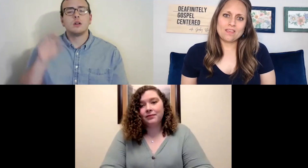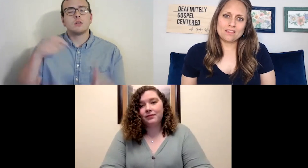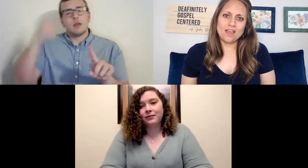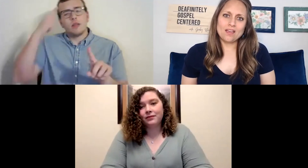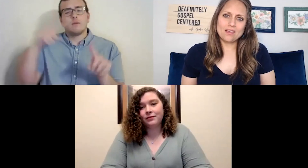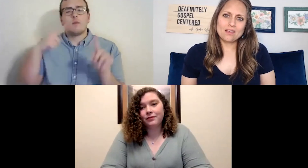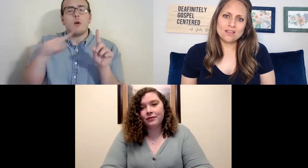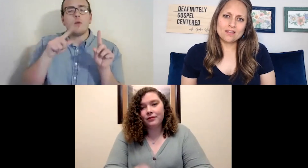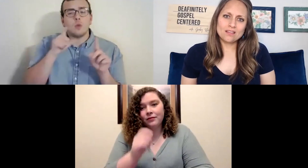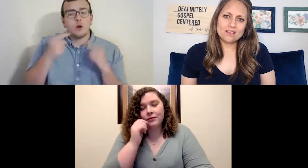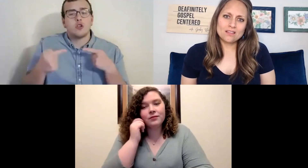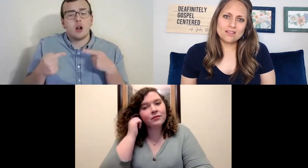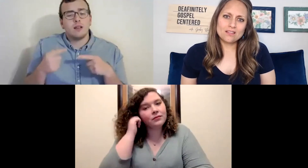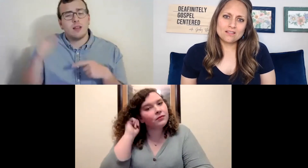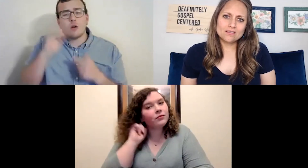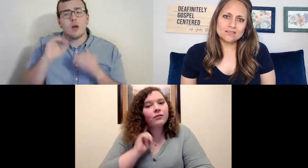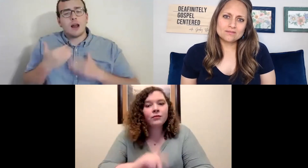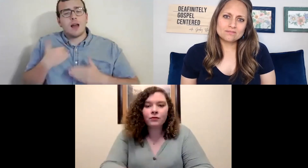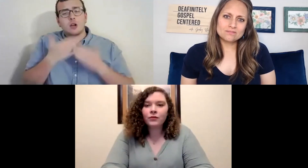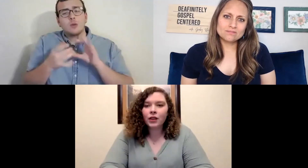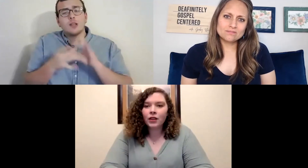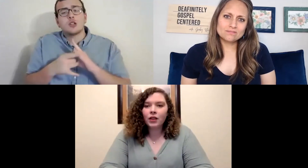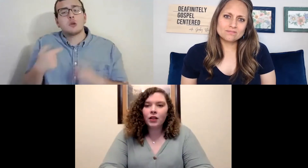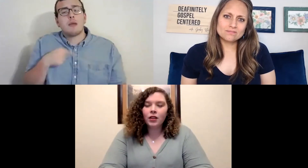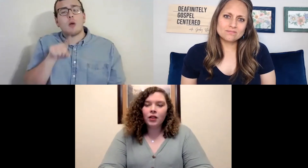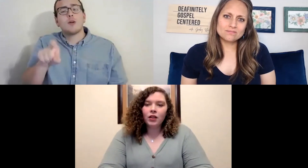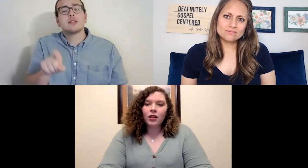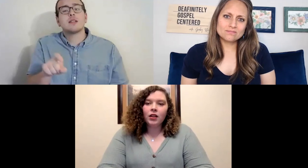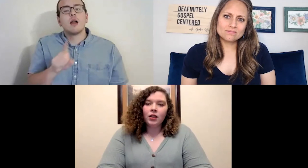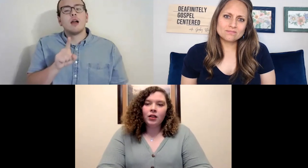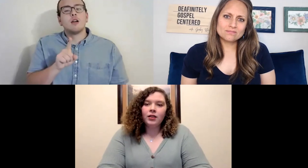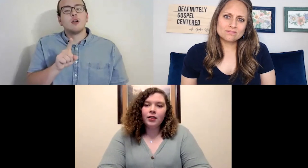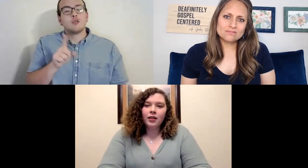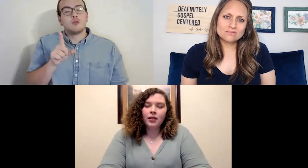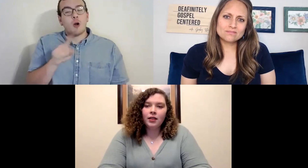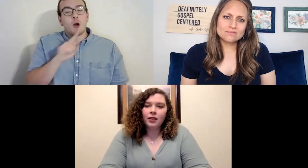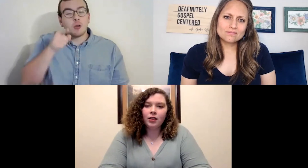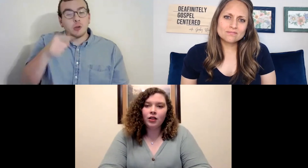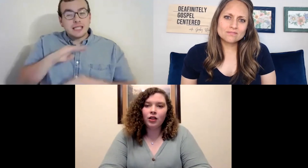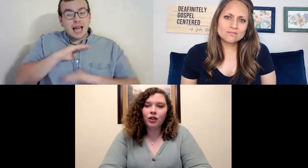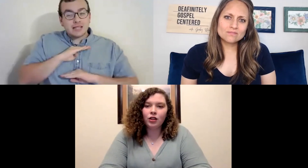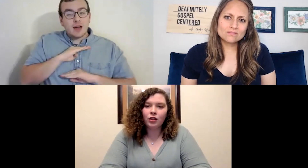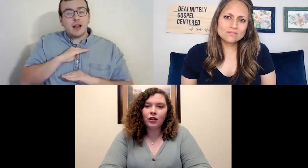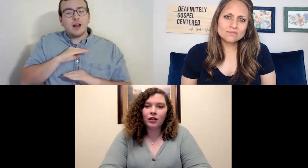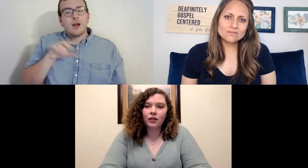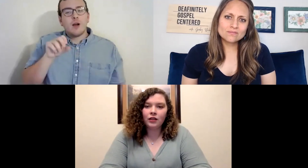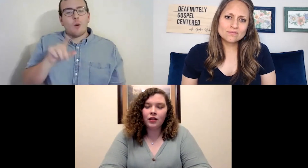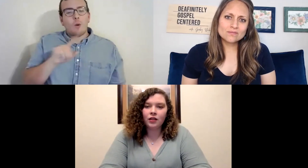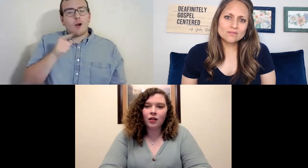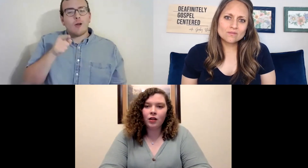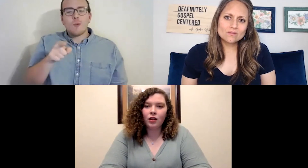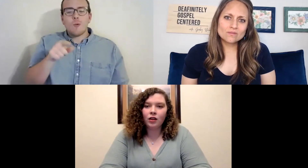are as siblings. Are you satisfied with that? Are you wanting to work with your sibling to understand how they